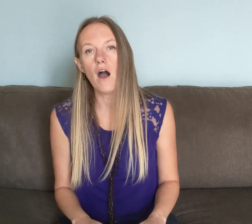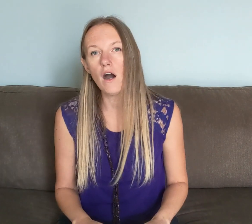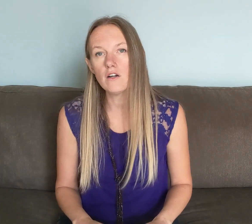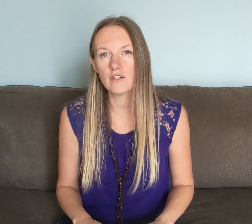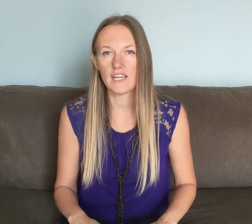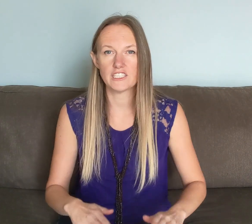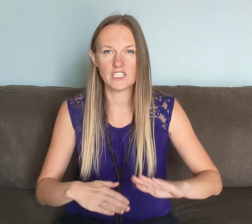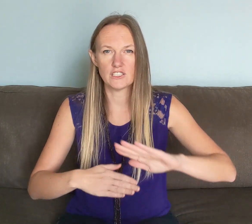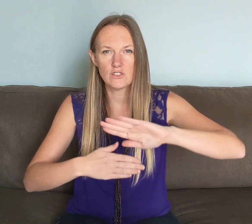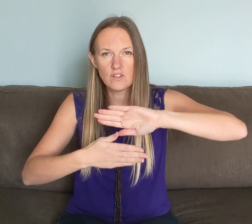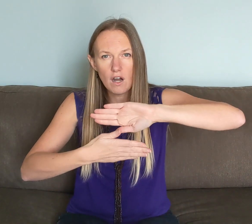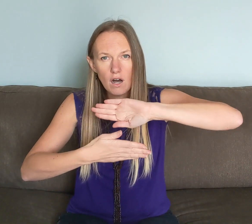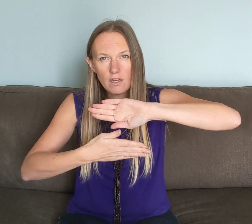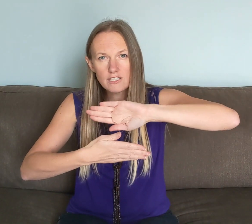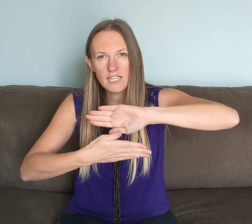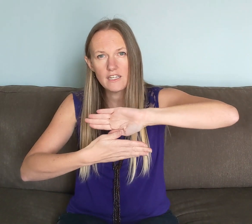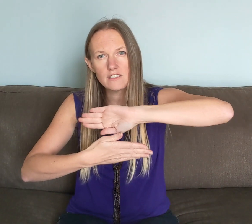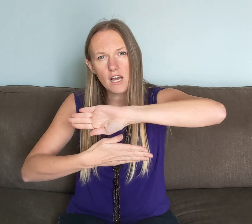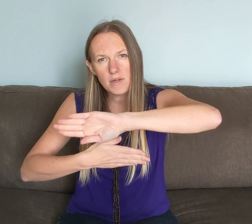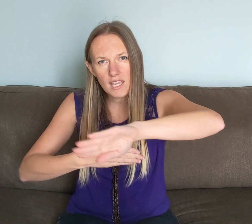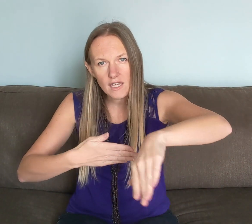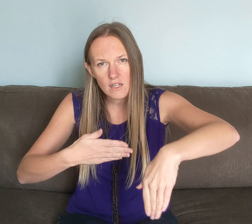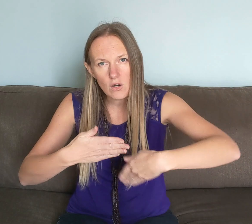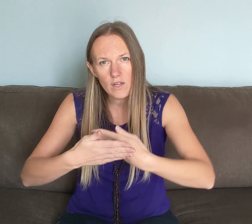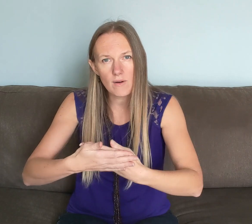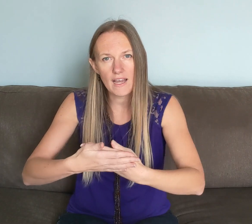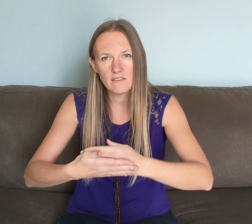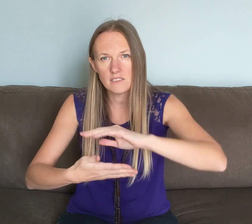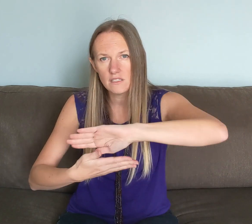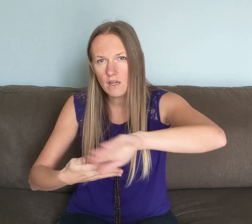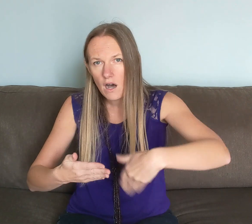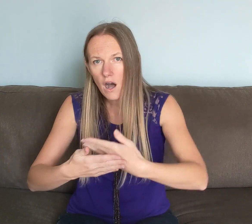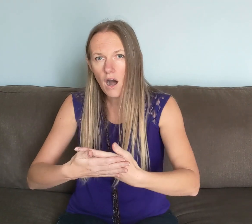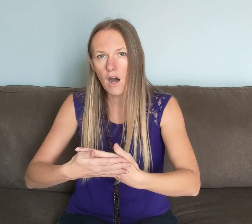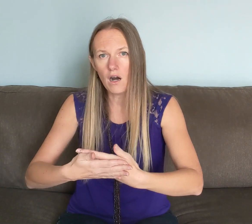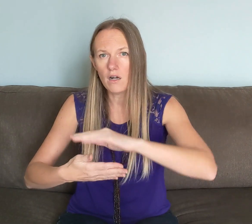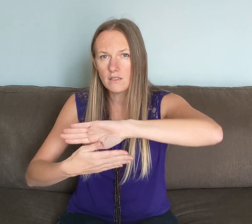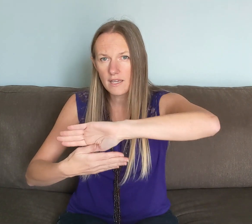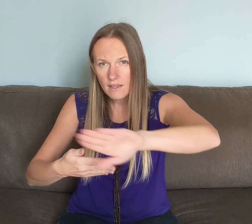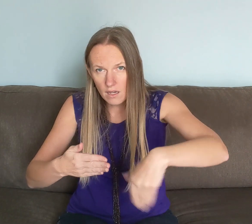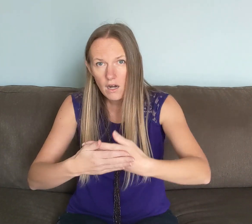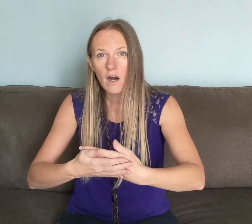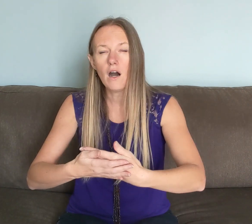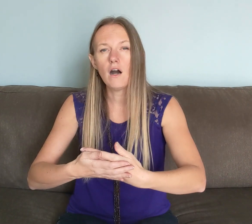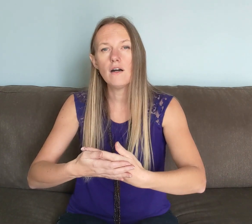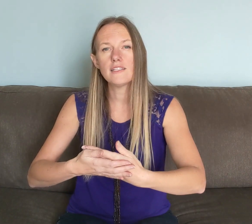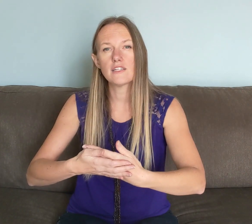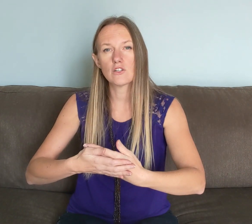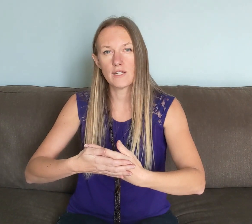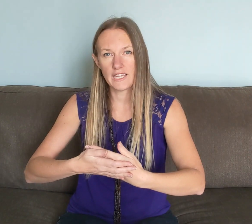all creation. So for all, you're taking your dominant hand and going around. All, okay? All, and then